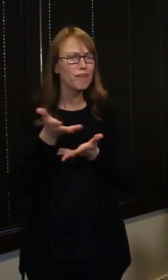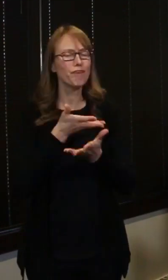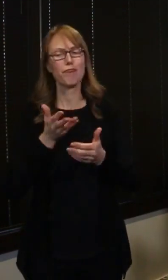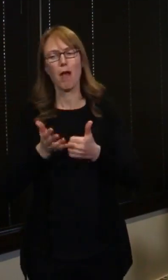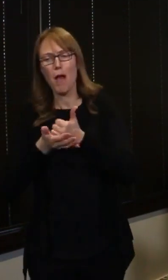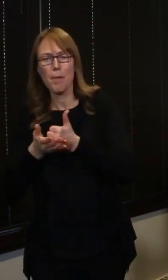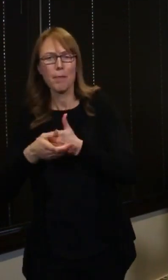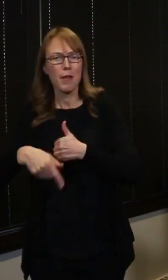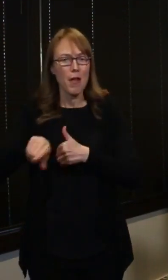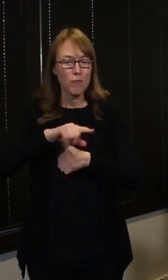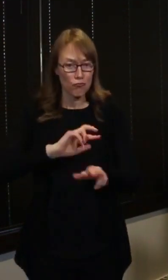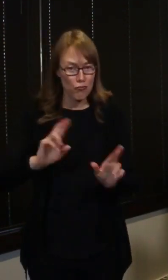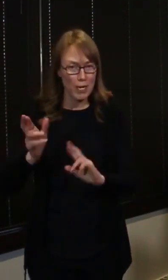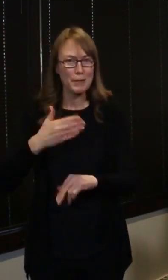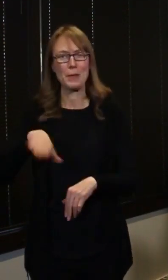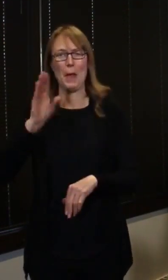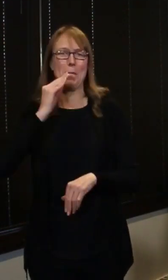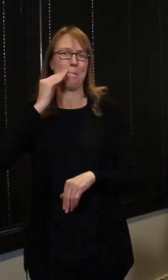friends.